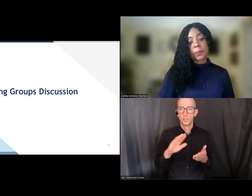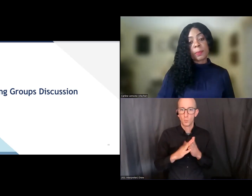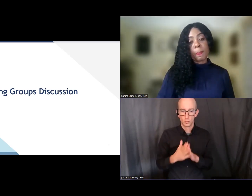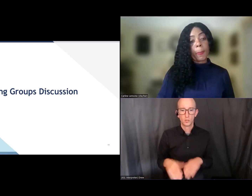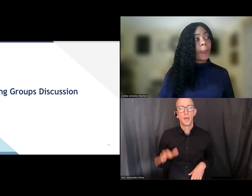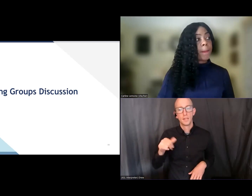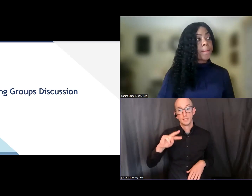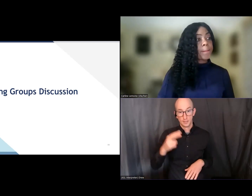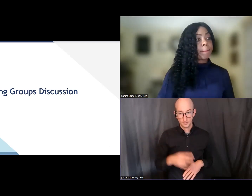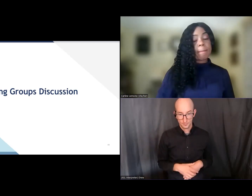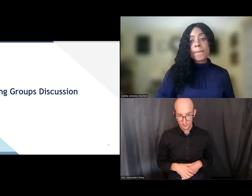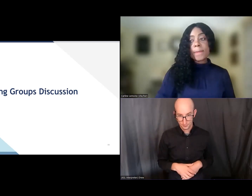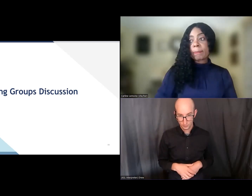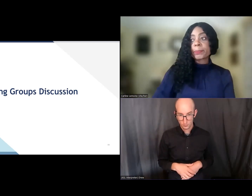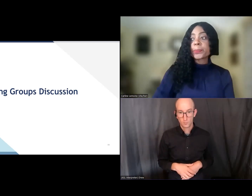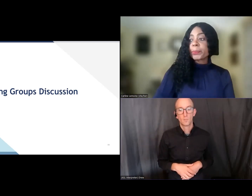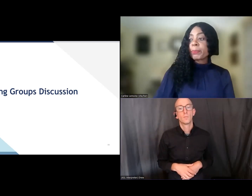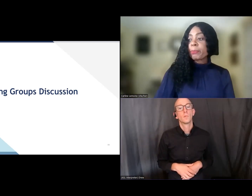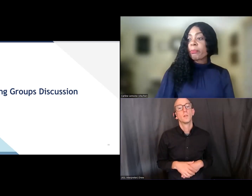subgroup or working group that I was thinking.